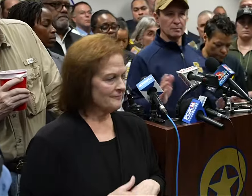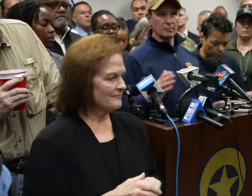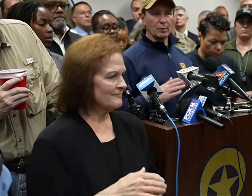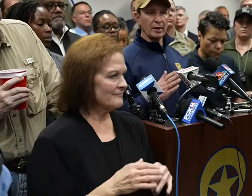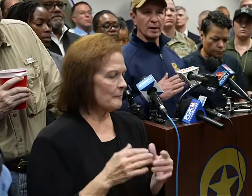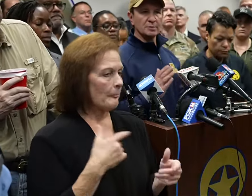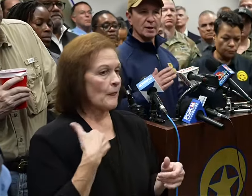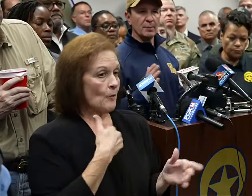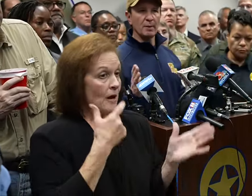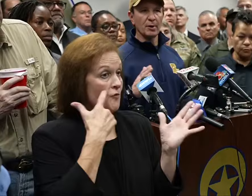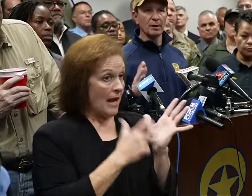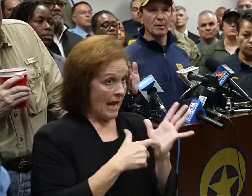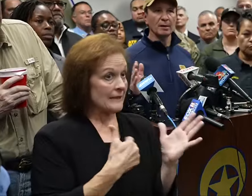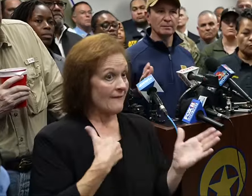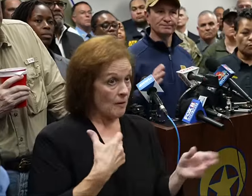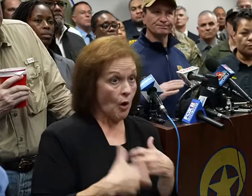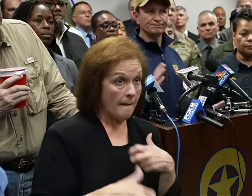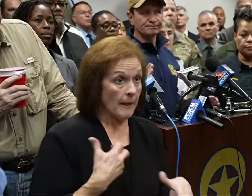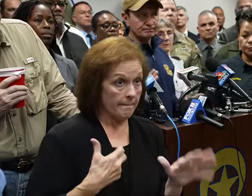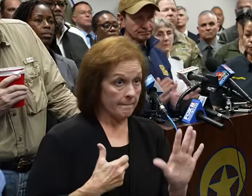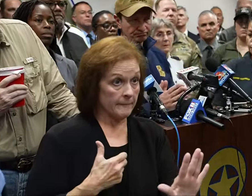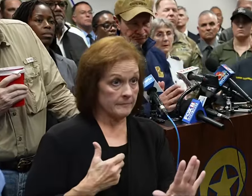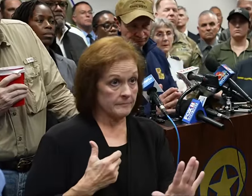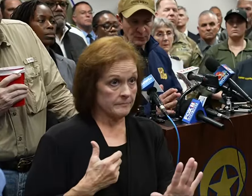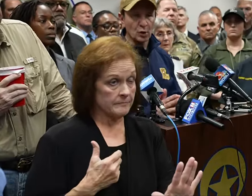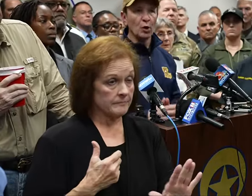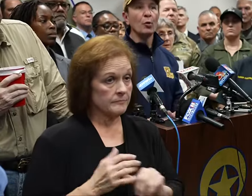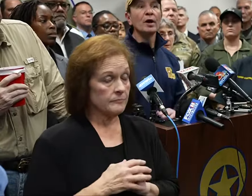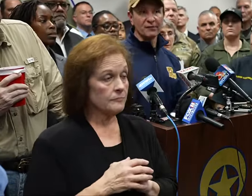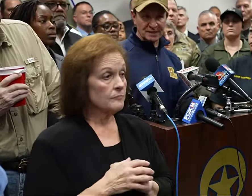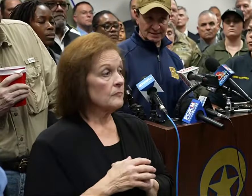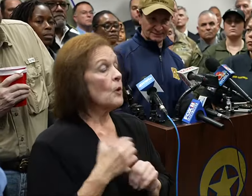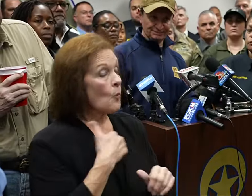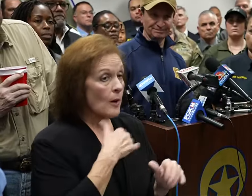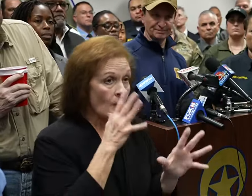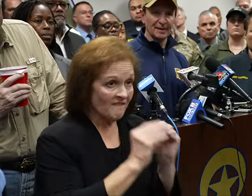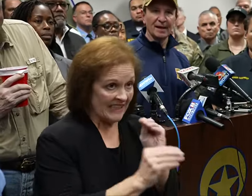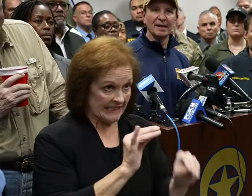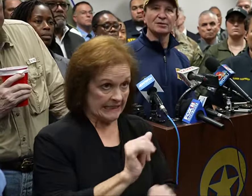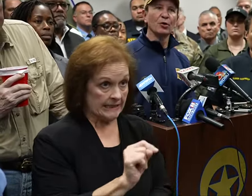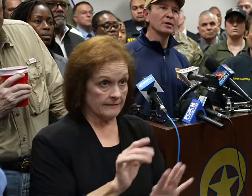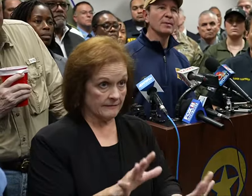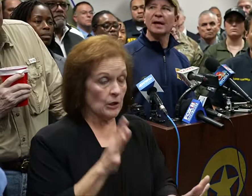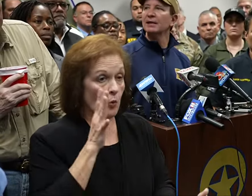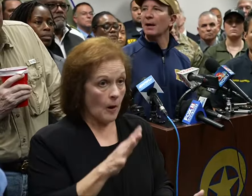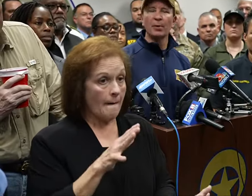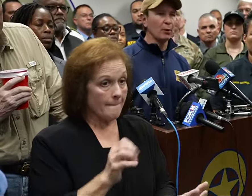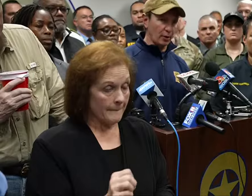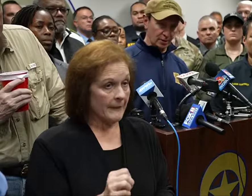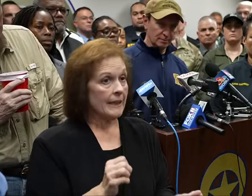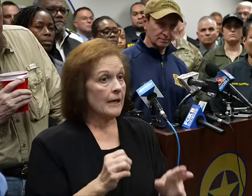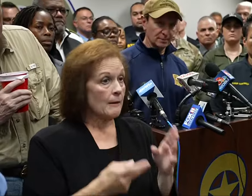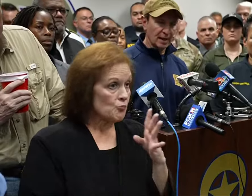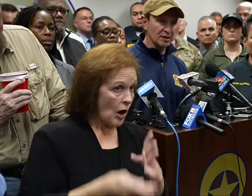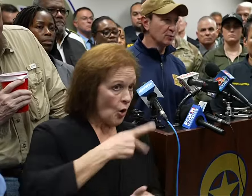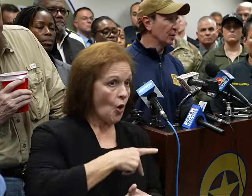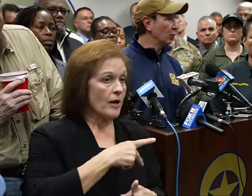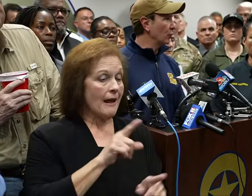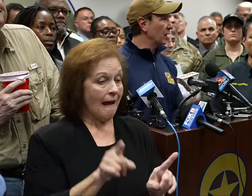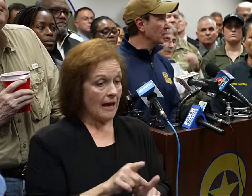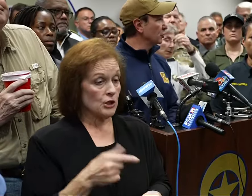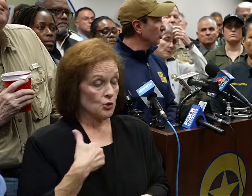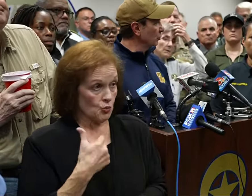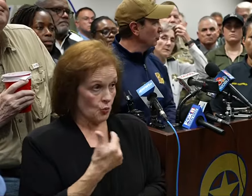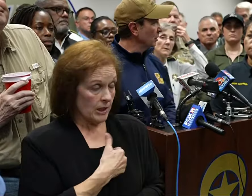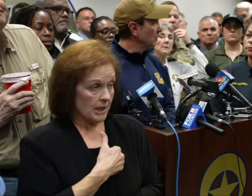We recognize we got a problem right here, right? We're going to fix it. It is going to be a top priority as we